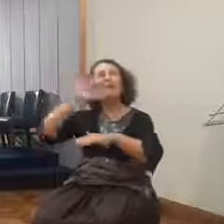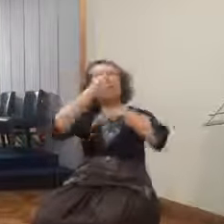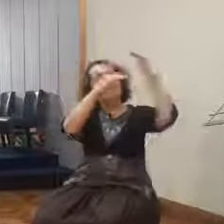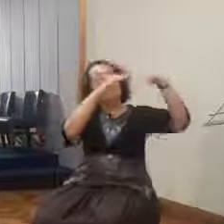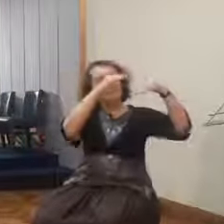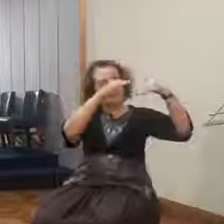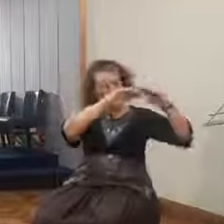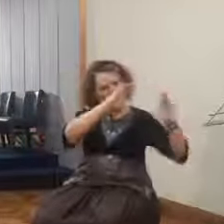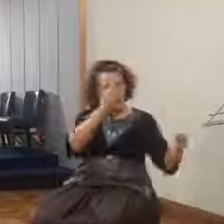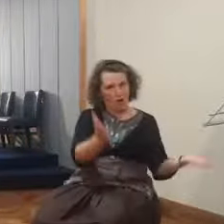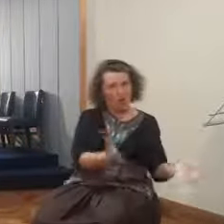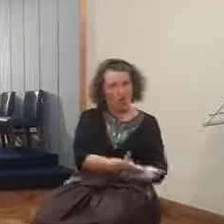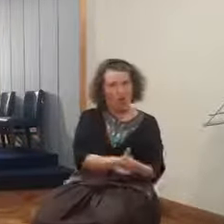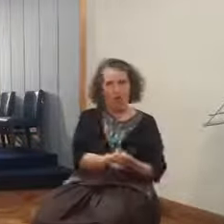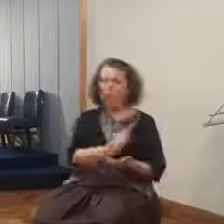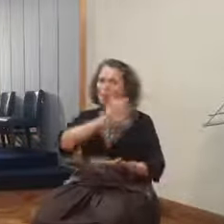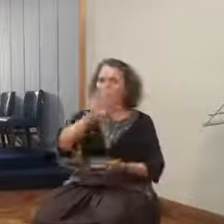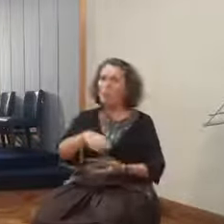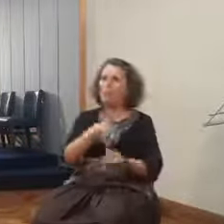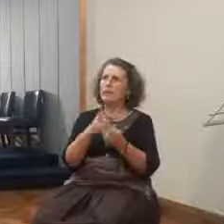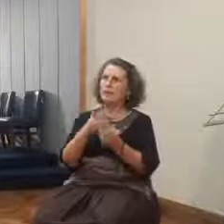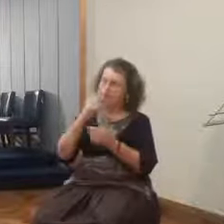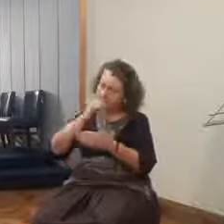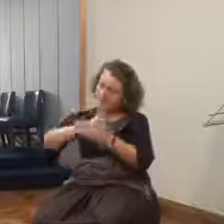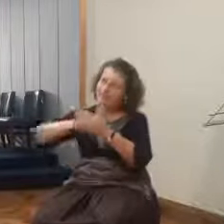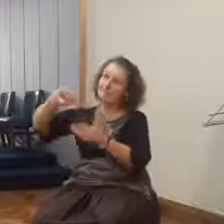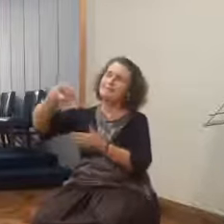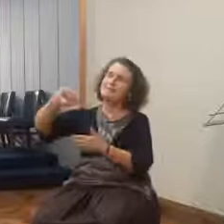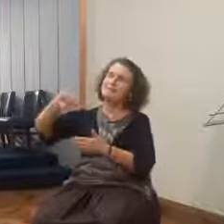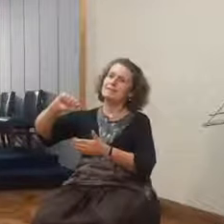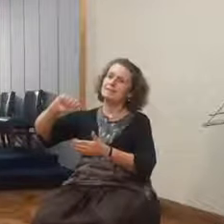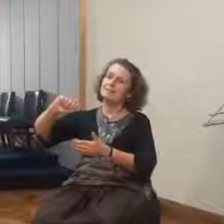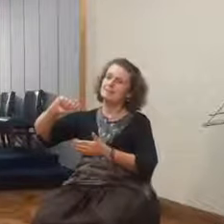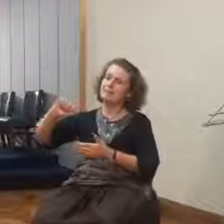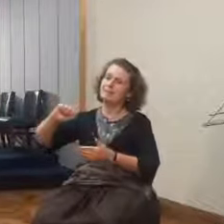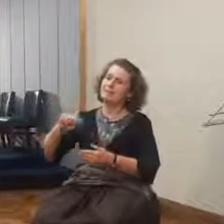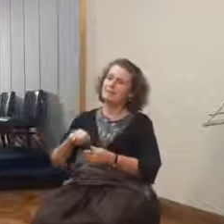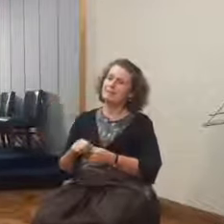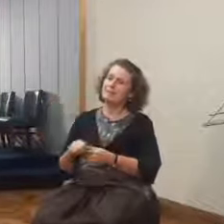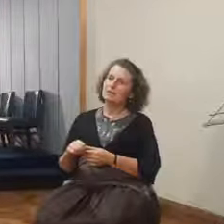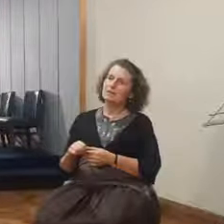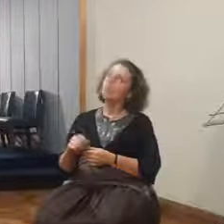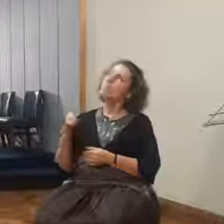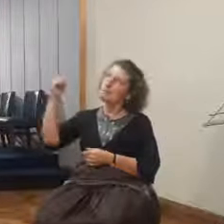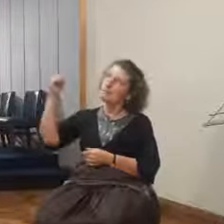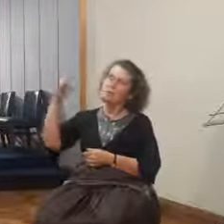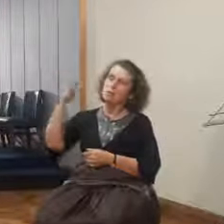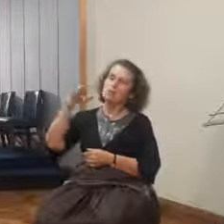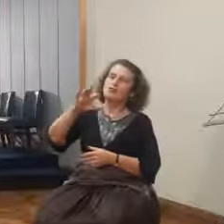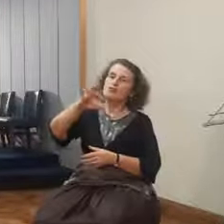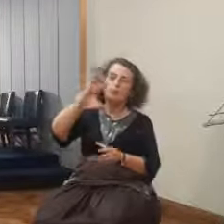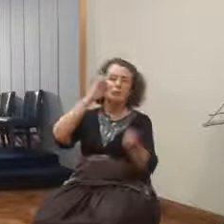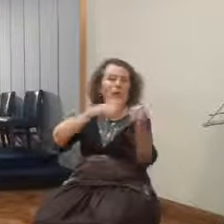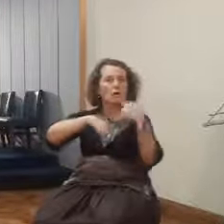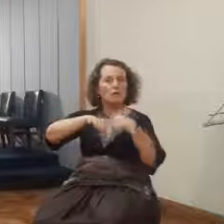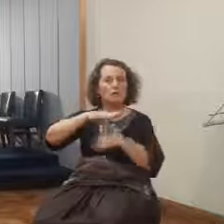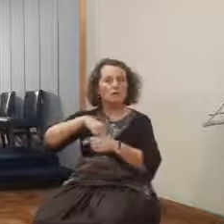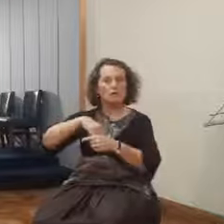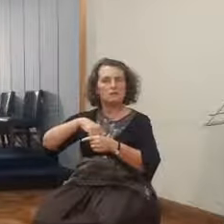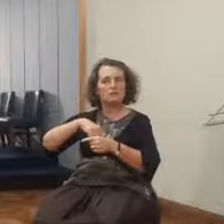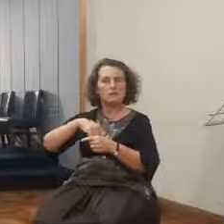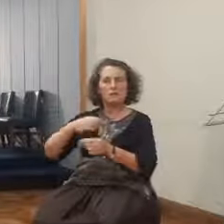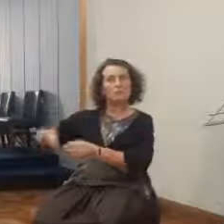in whom also we have obtained an inheritance, being predestinated according to the purpose of him who